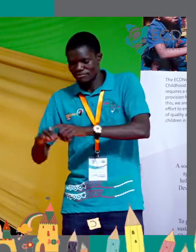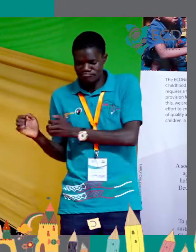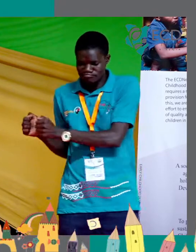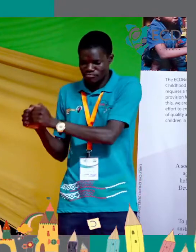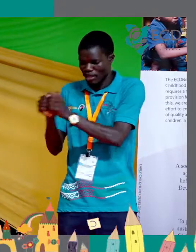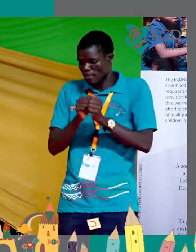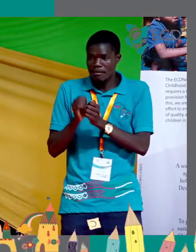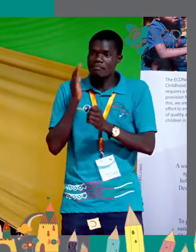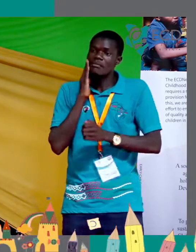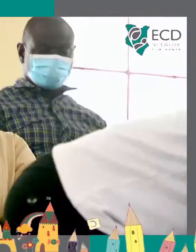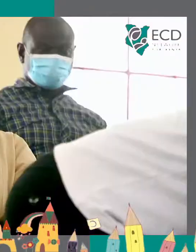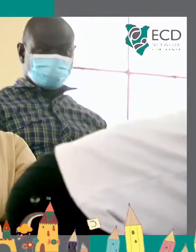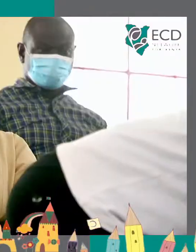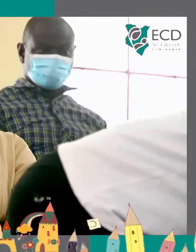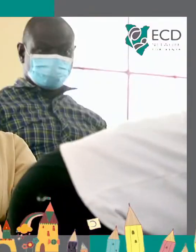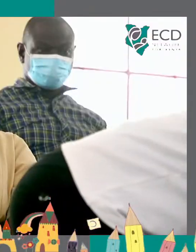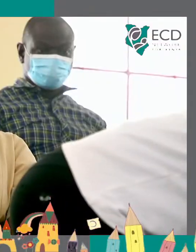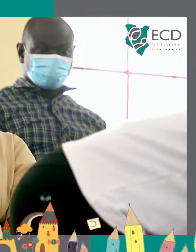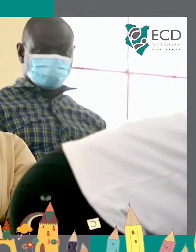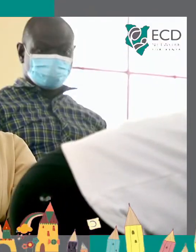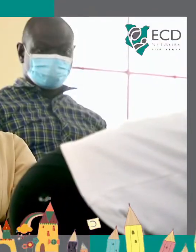mothers in prison.